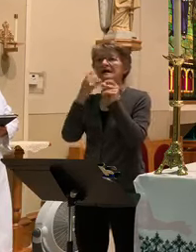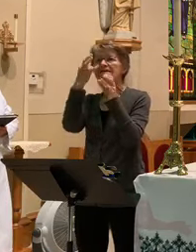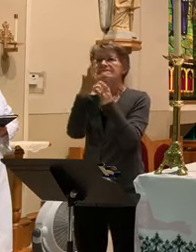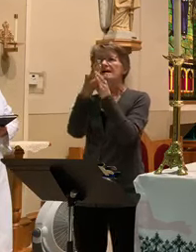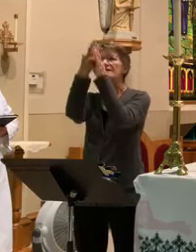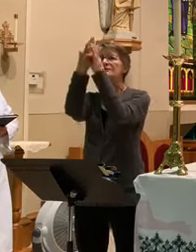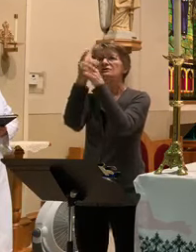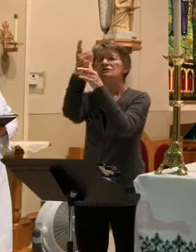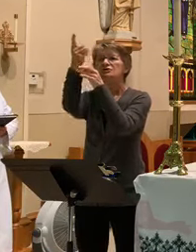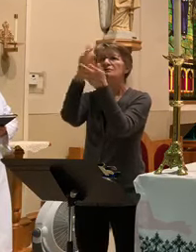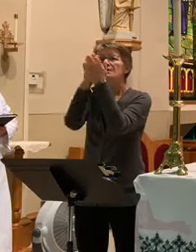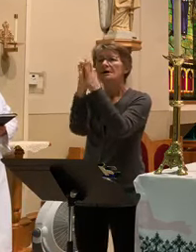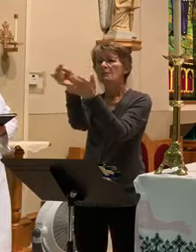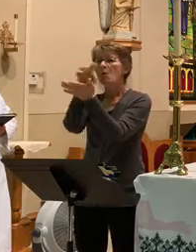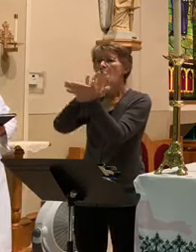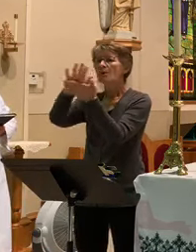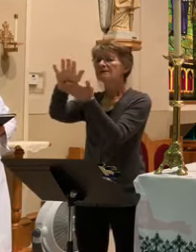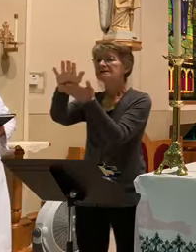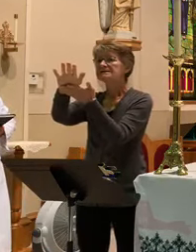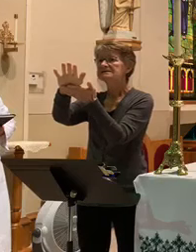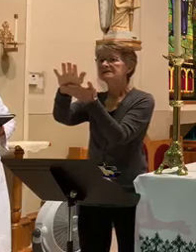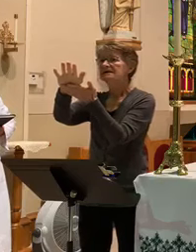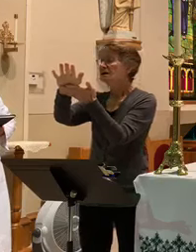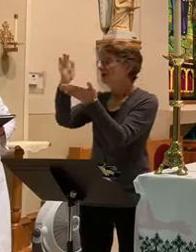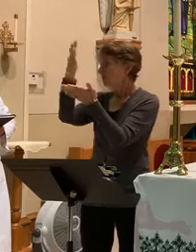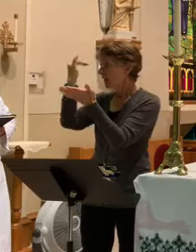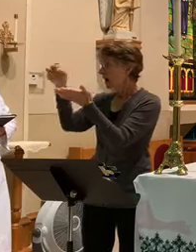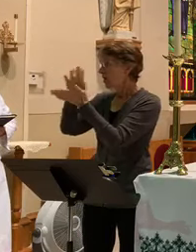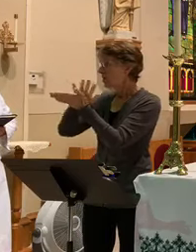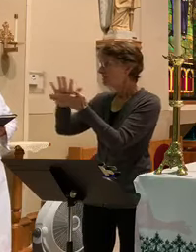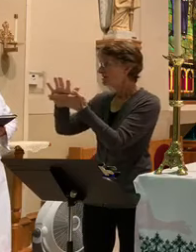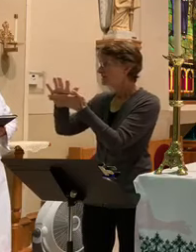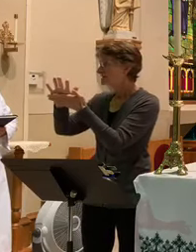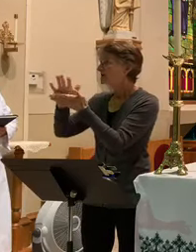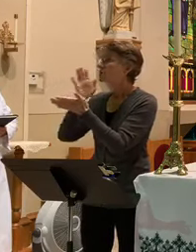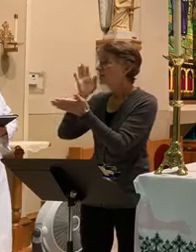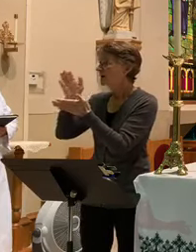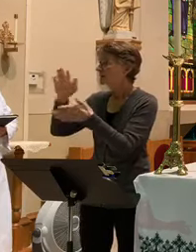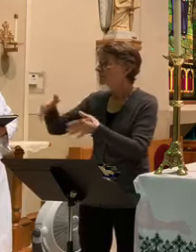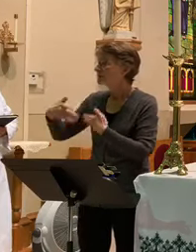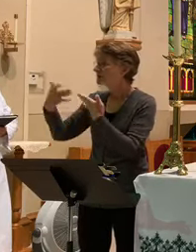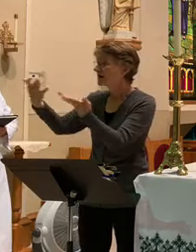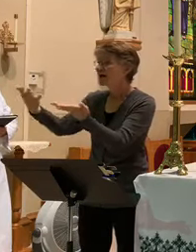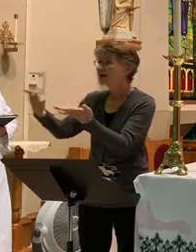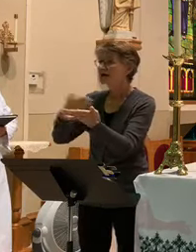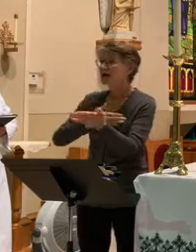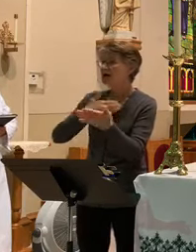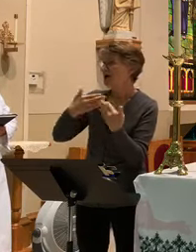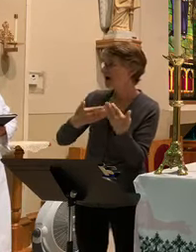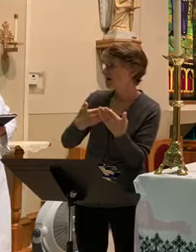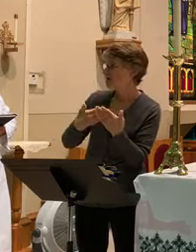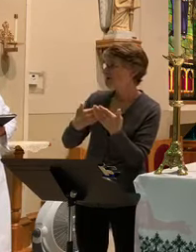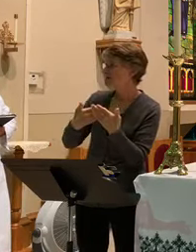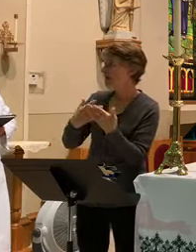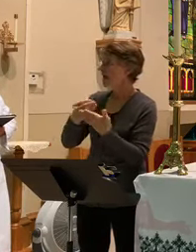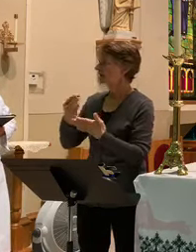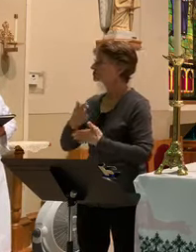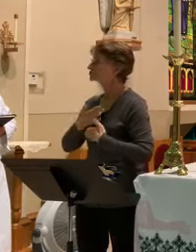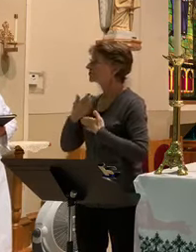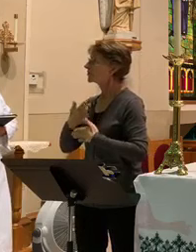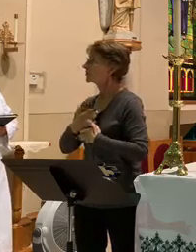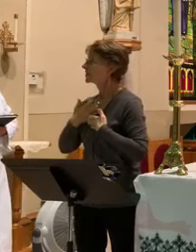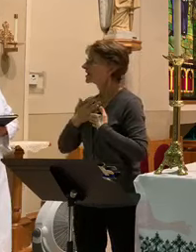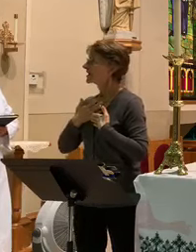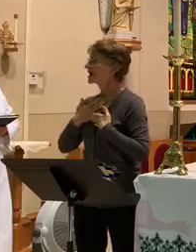holiness. And holiness brings forth kindness. Kindness brings forth joy,